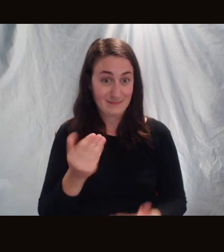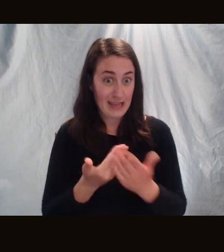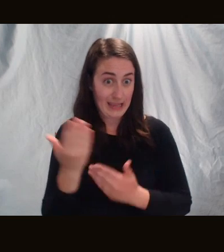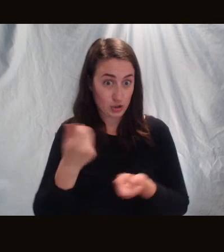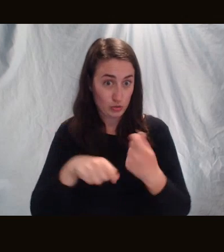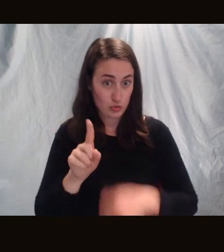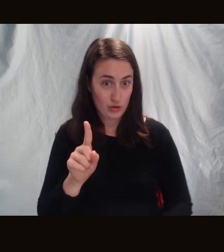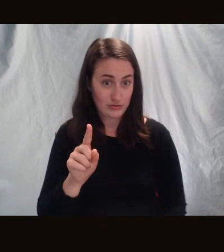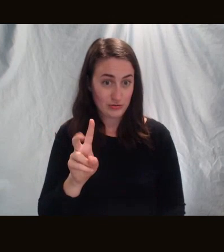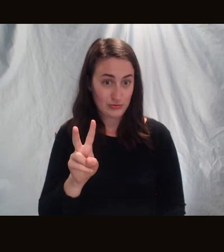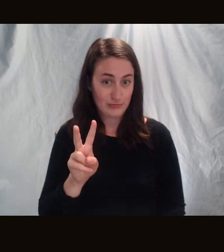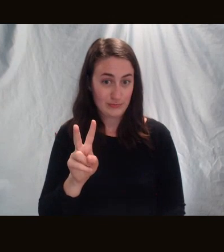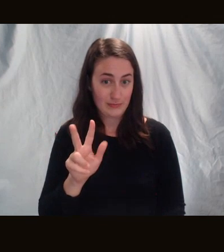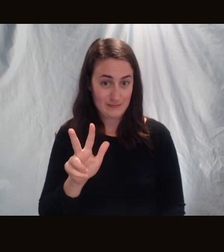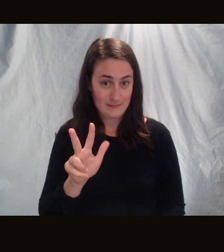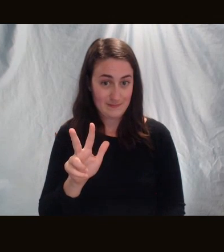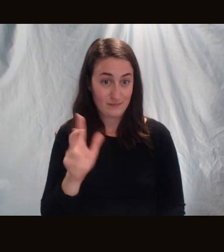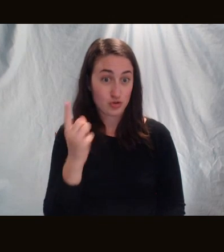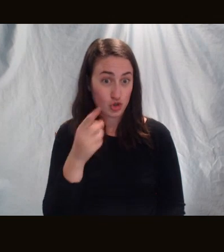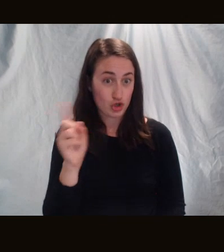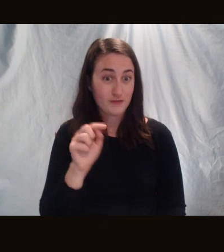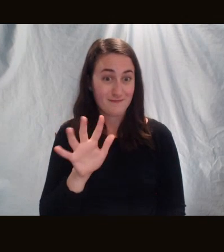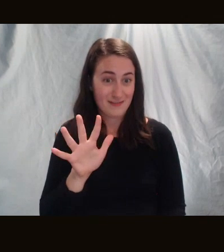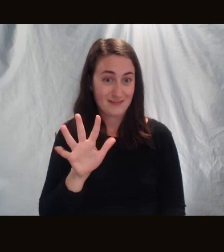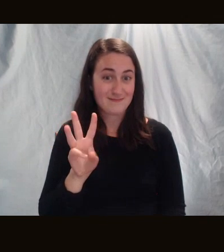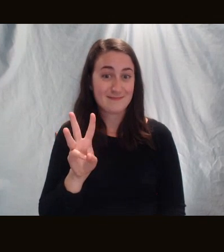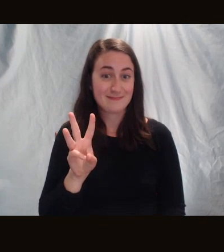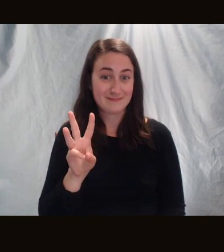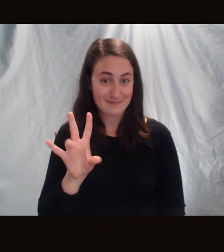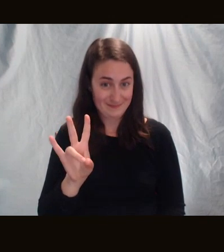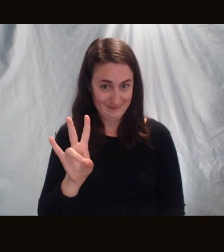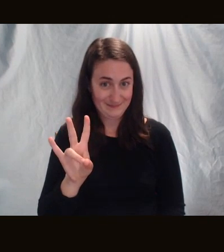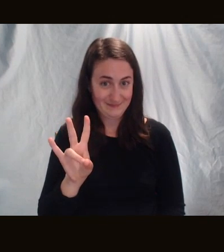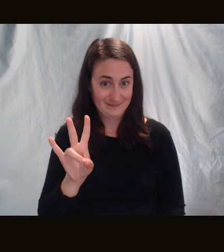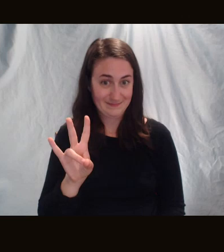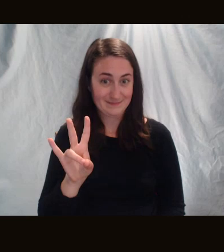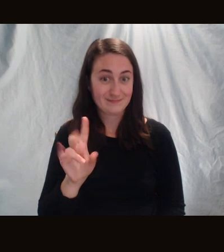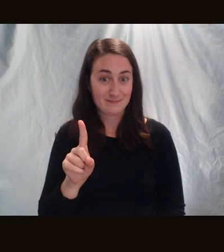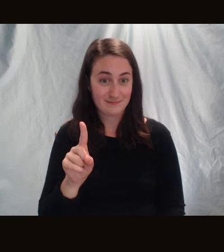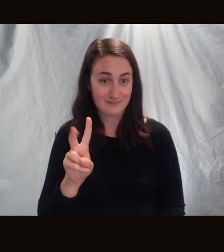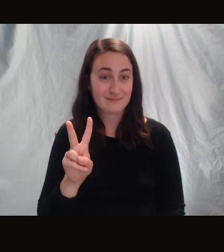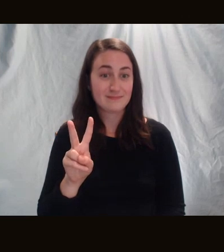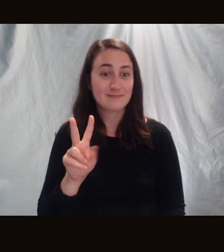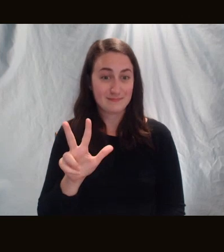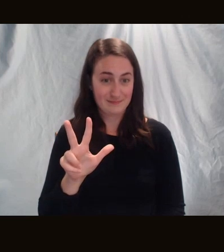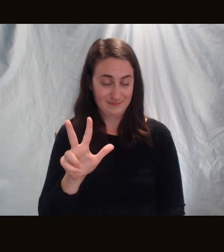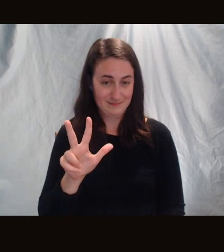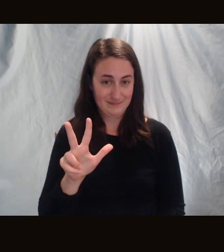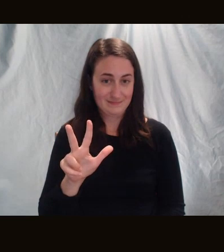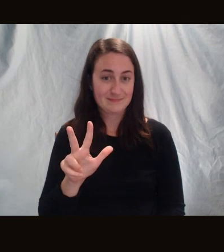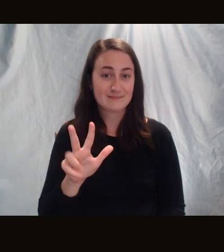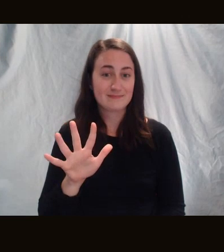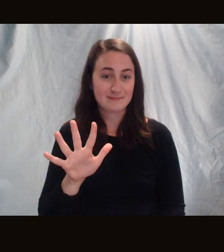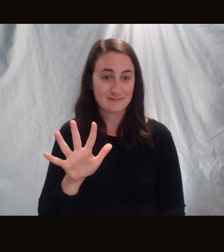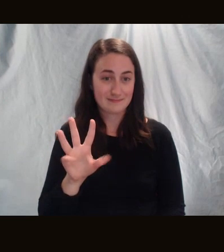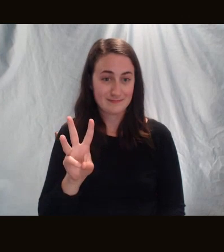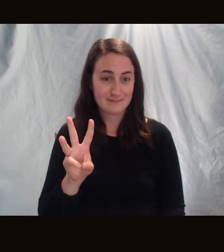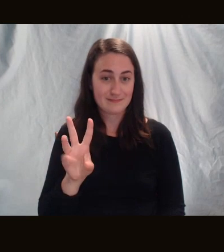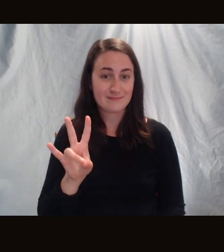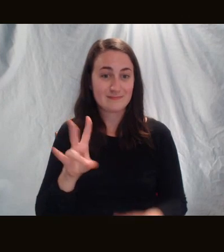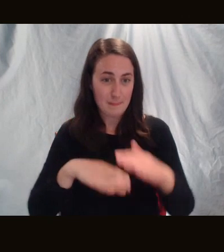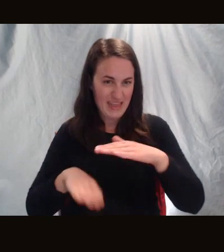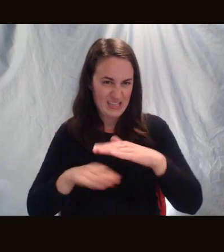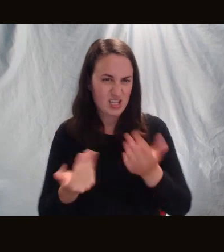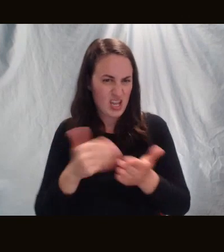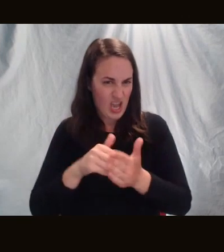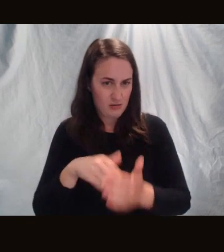hands. We set up. Apply the pressure, circular motion, basic step. 1, 2, 3. Basic. One more